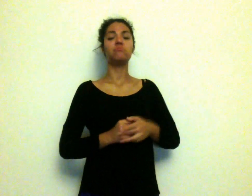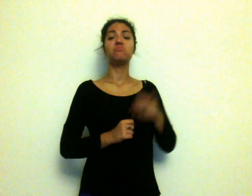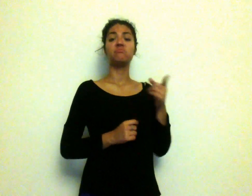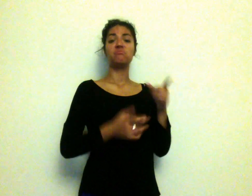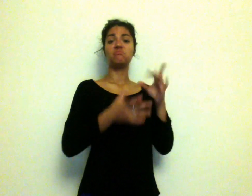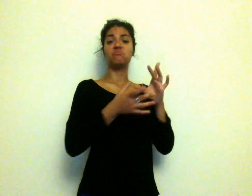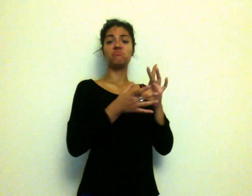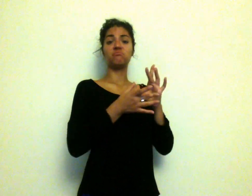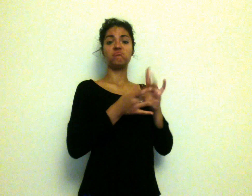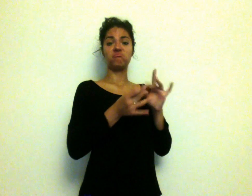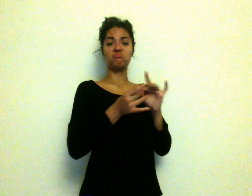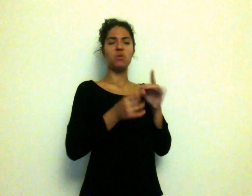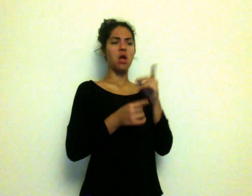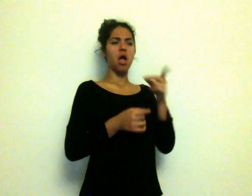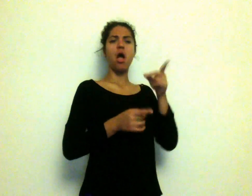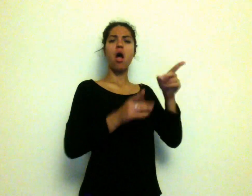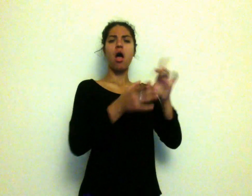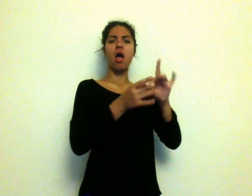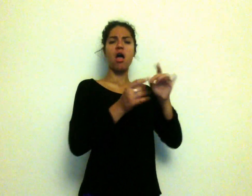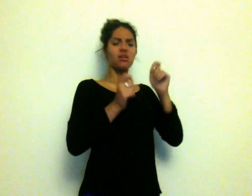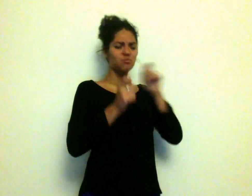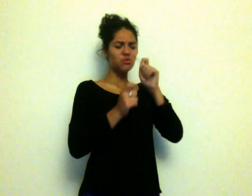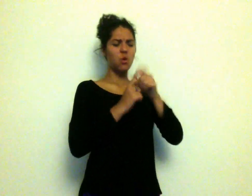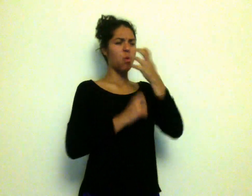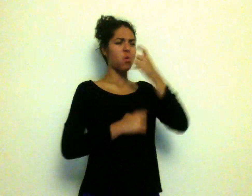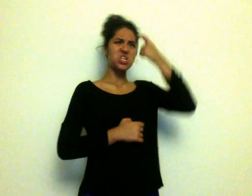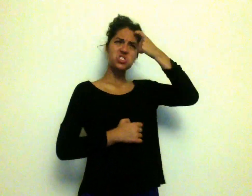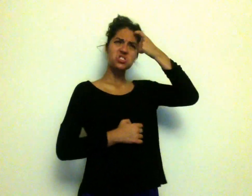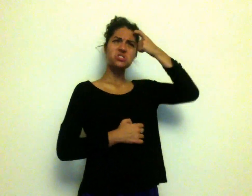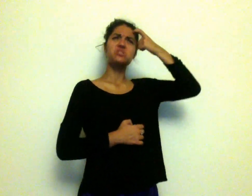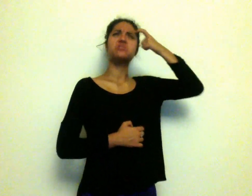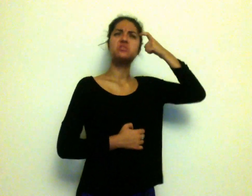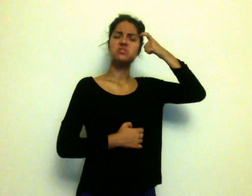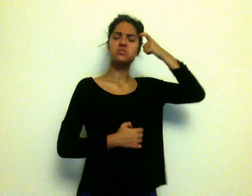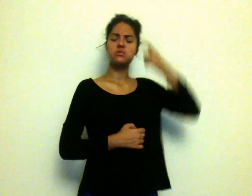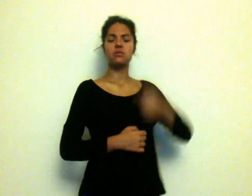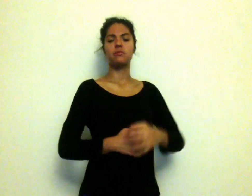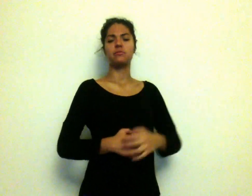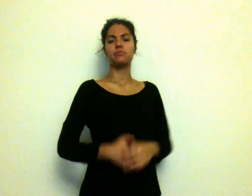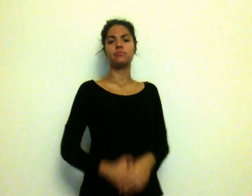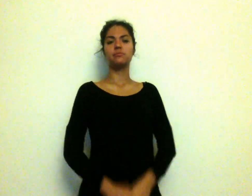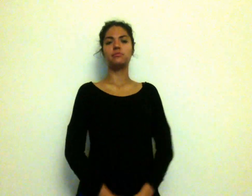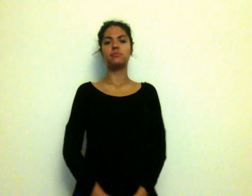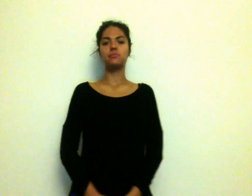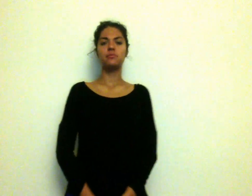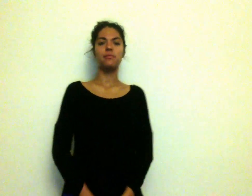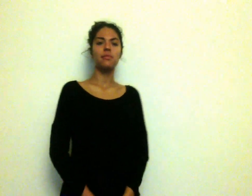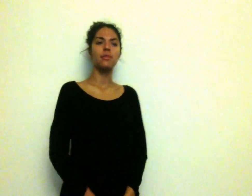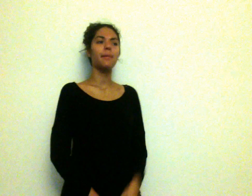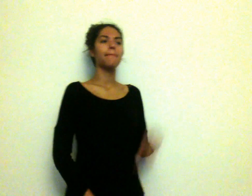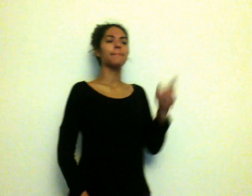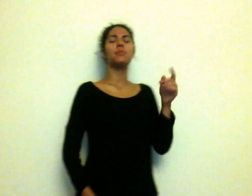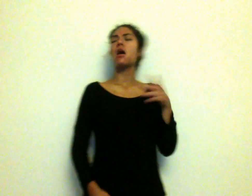with me in my mind. He said, my brother Ravi, he said, I have really had an awful